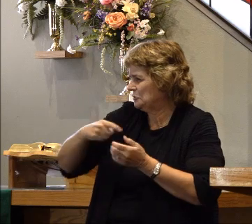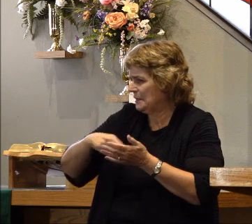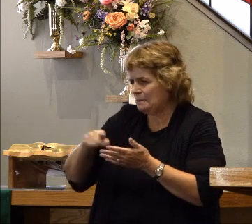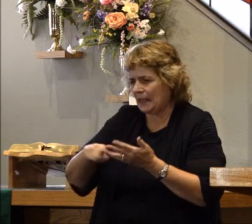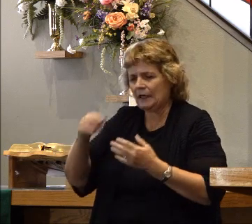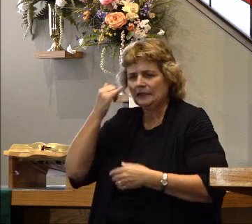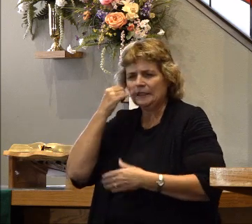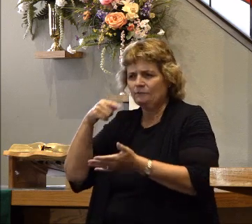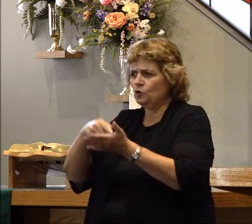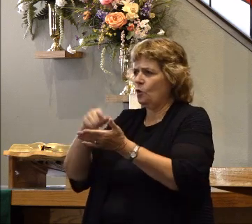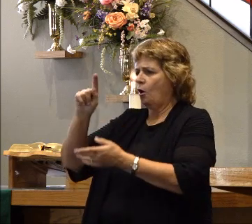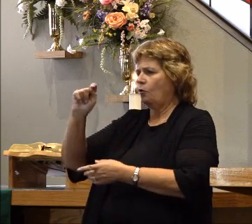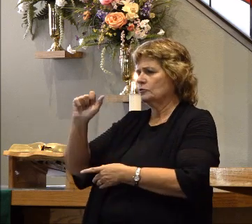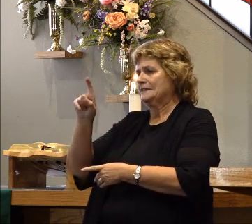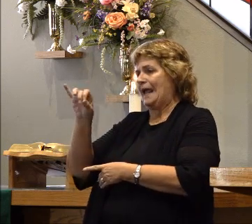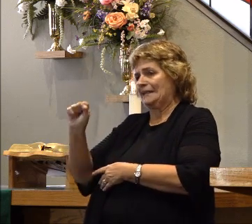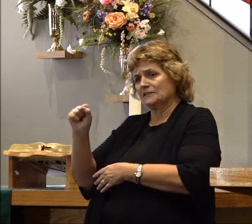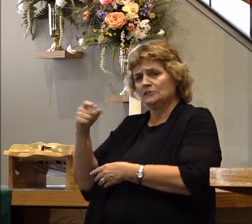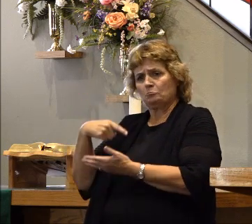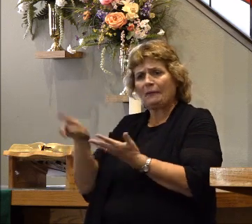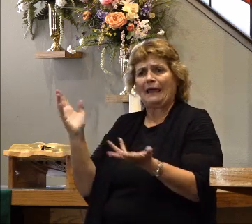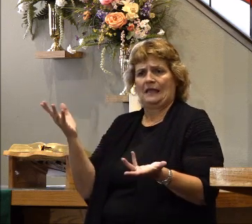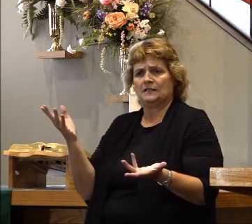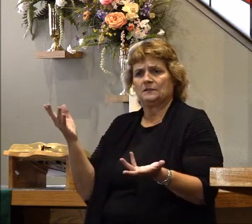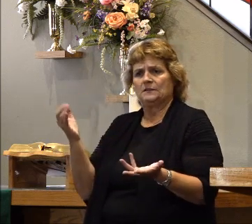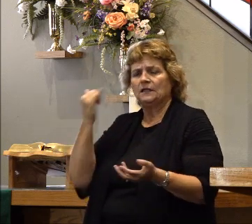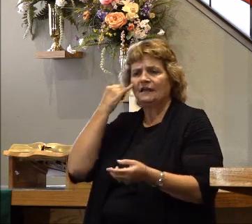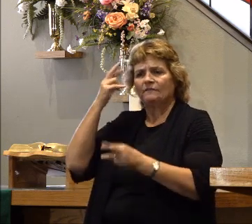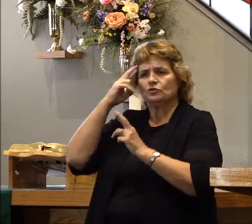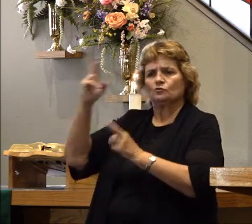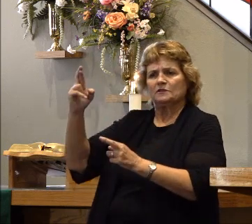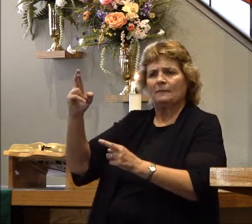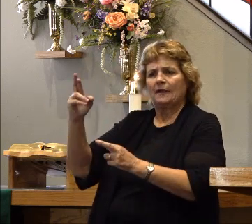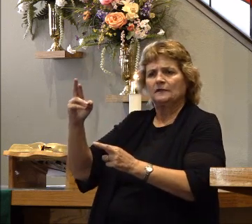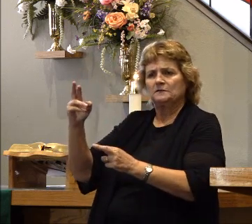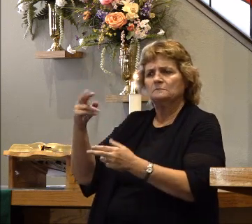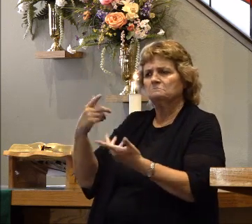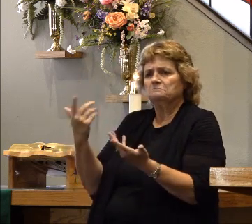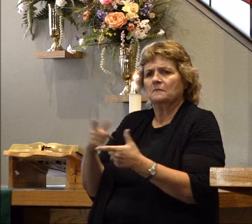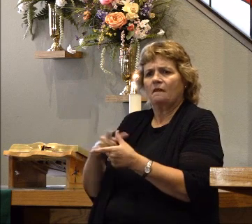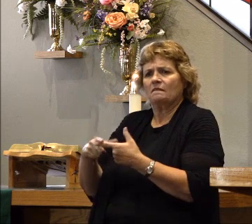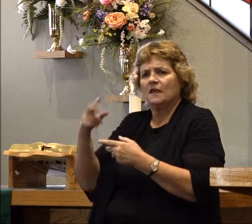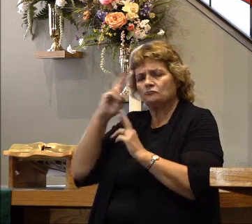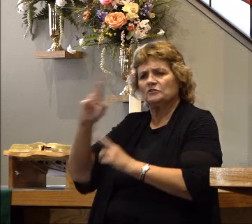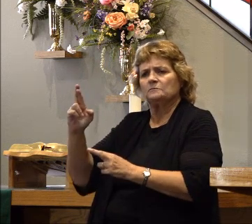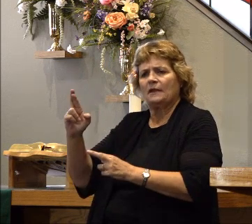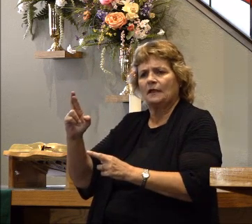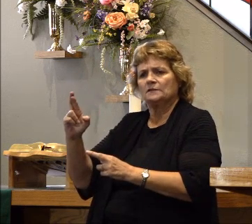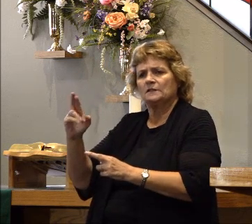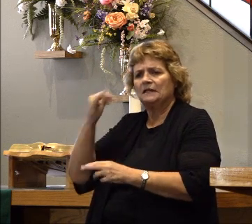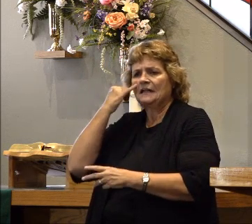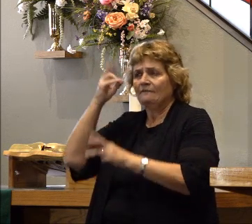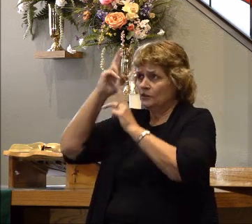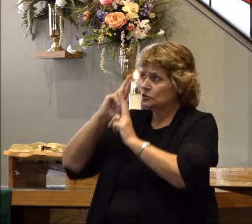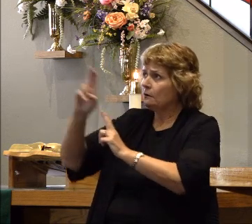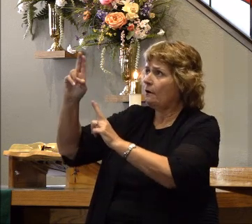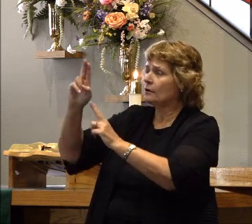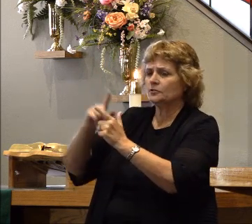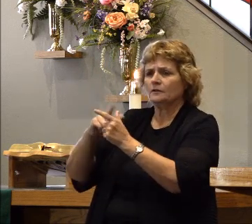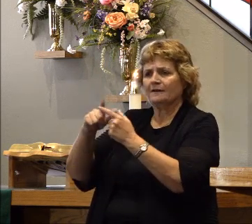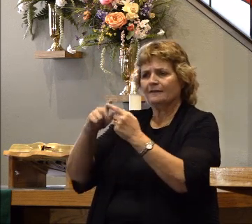then taxes. Respect, then respect. Honor, then honor. Suffering,